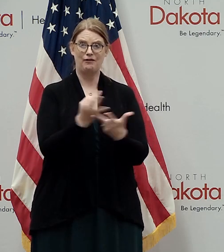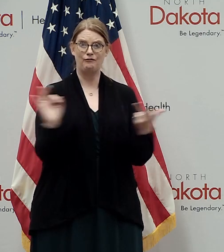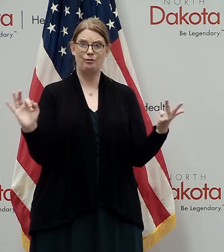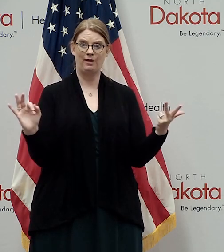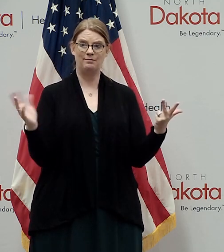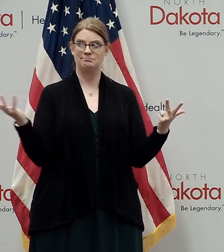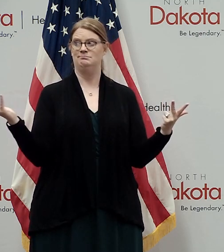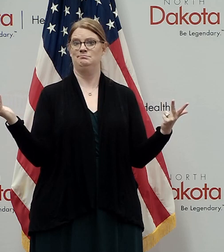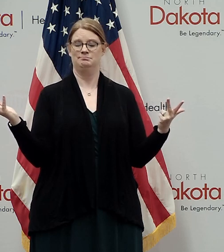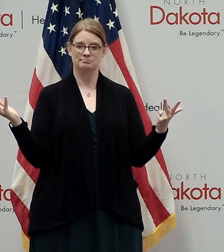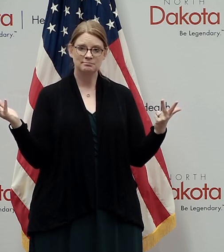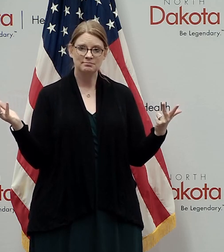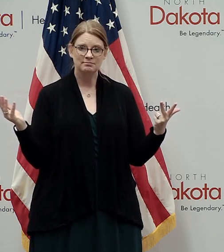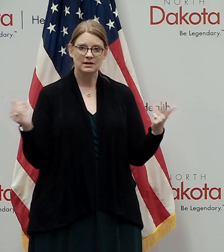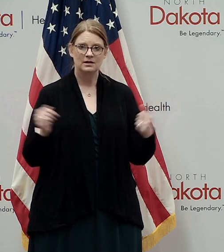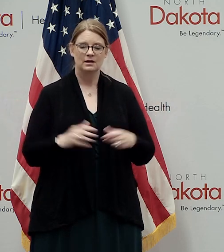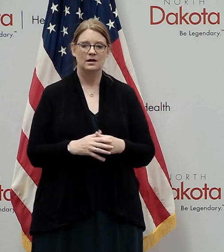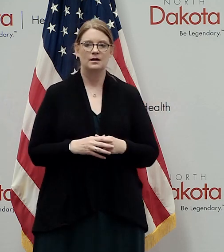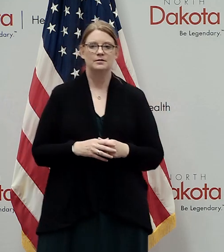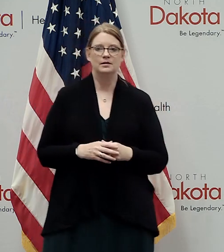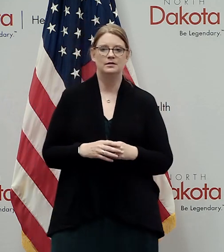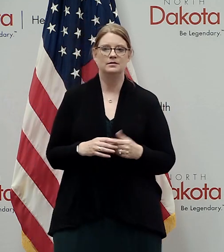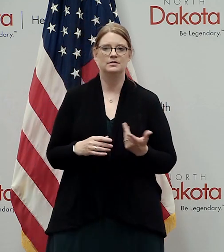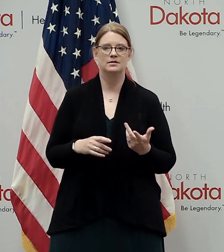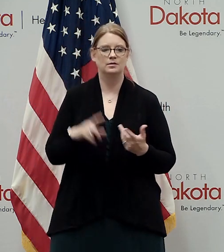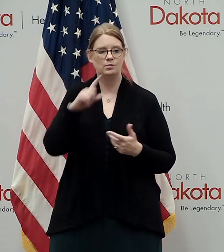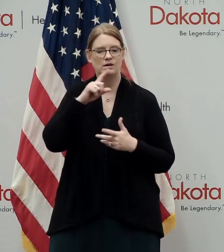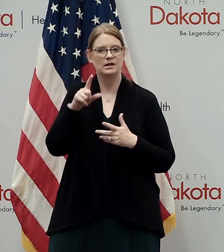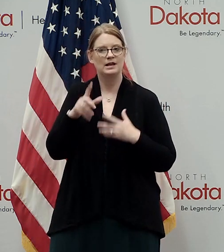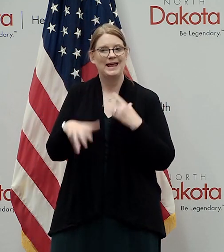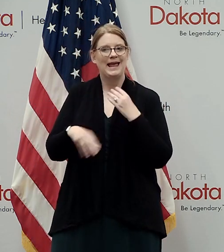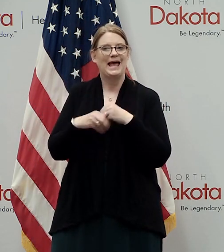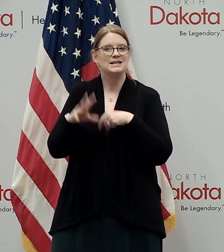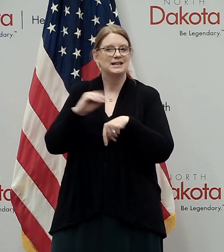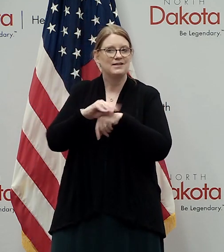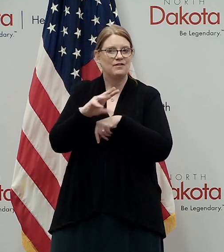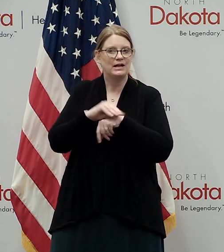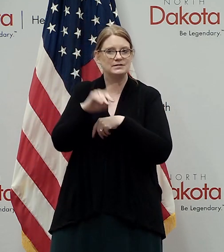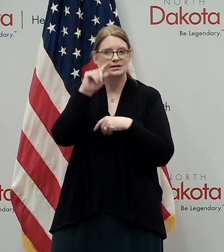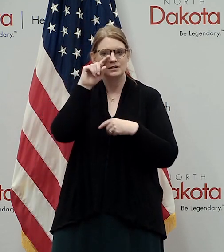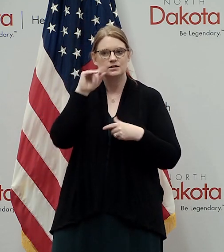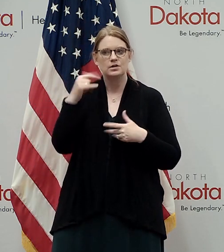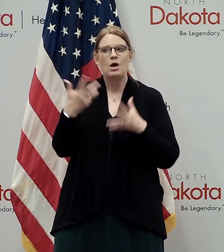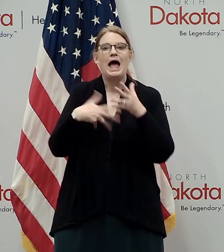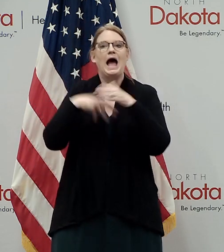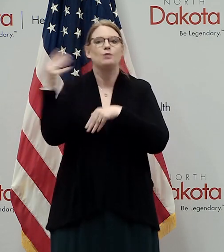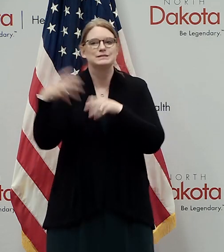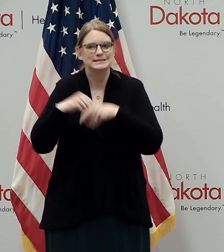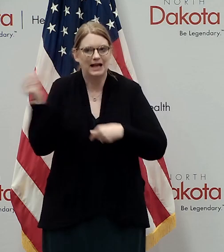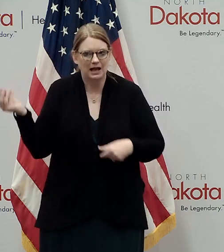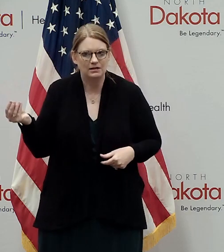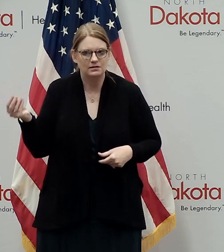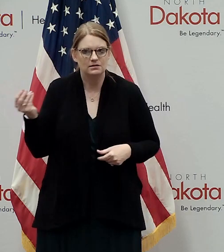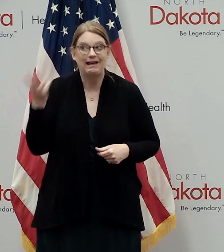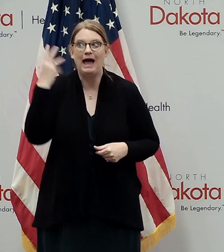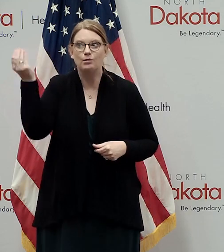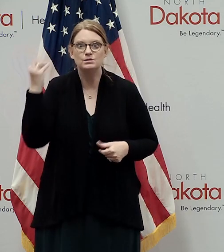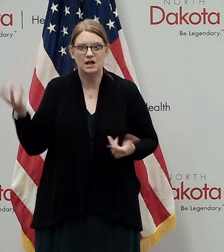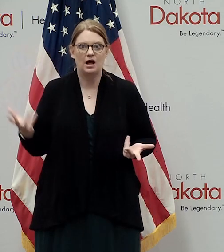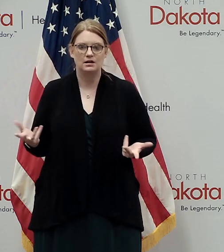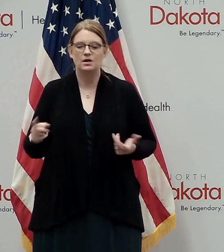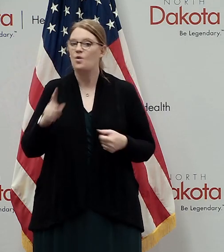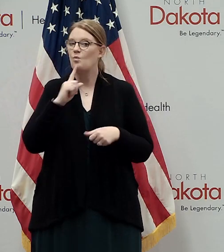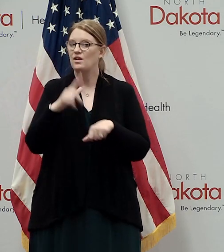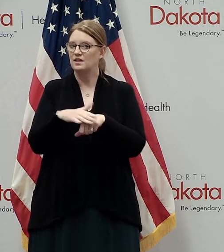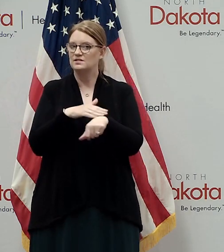about. And then the other thing, which again we'll add to this advice, is take it outside, because that's another good way to really slow